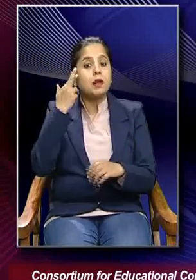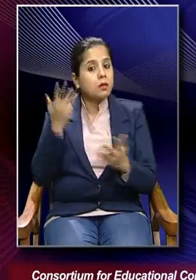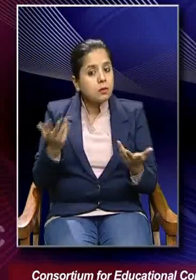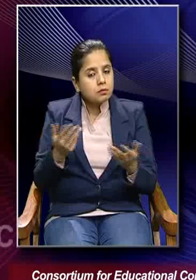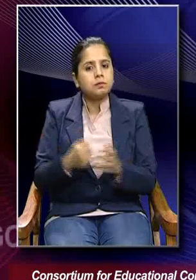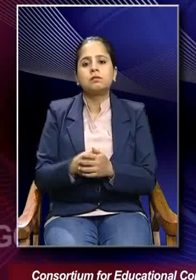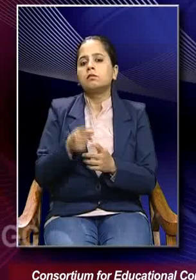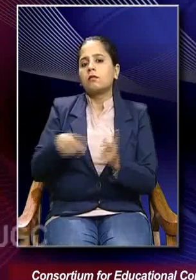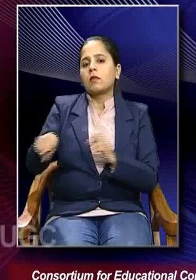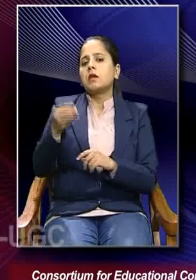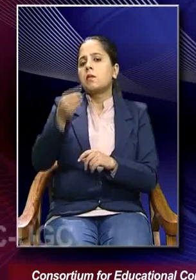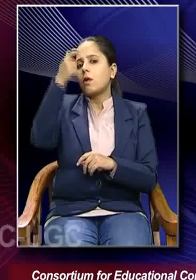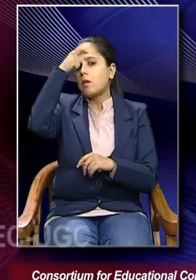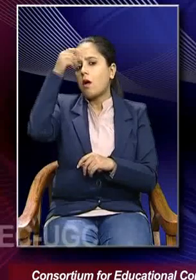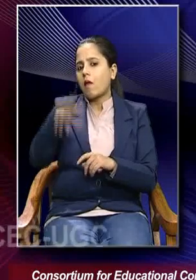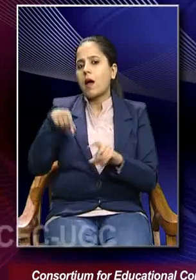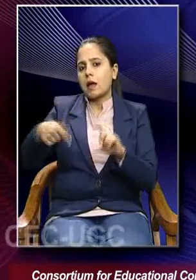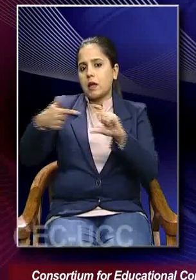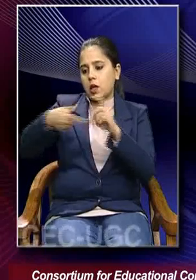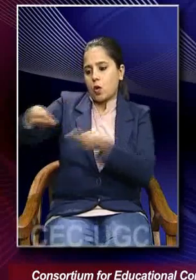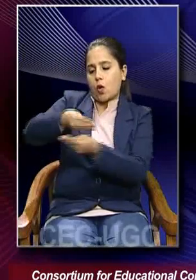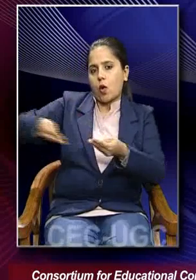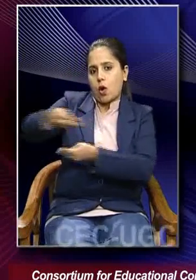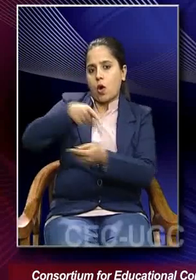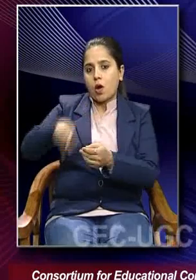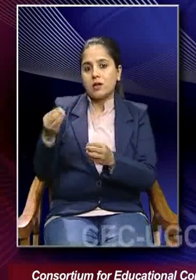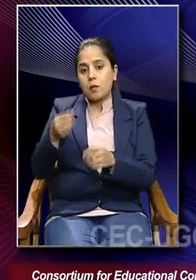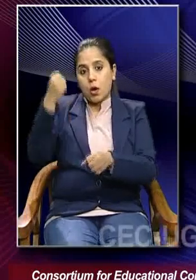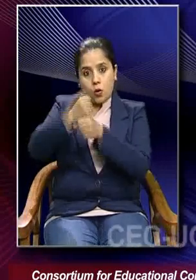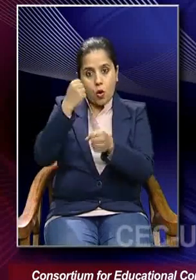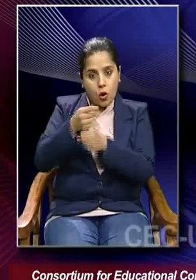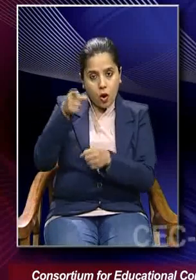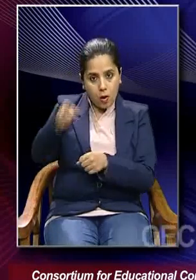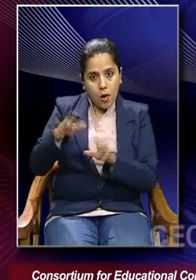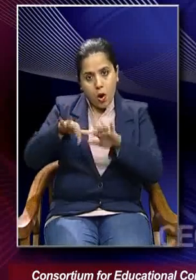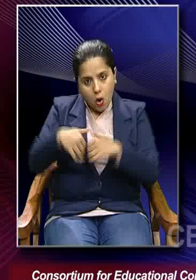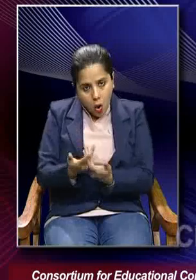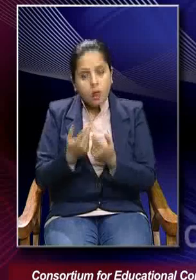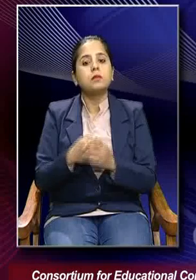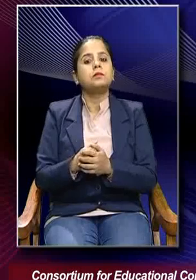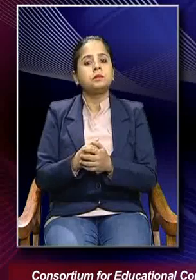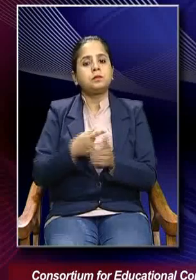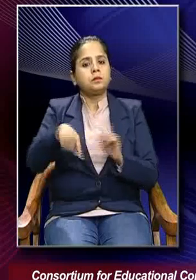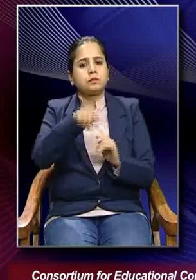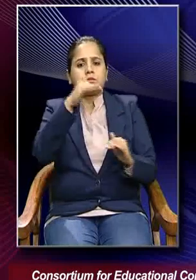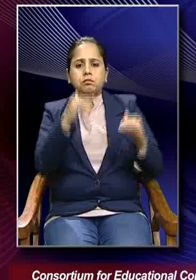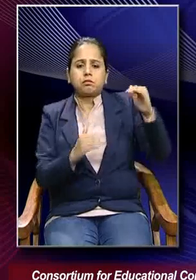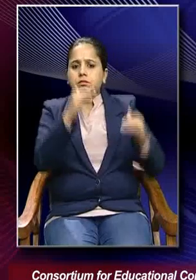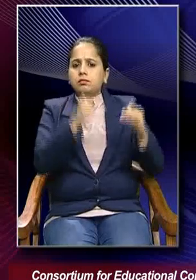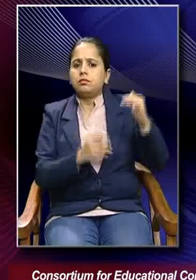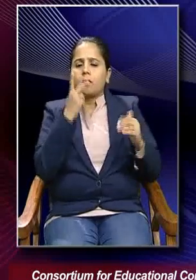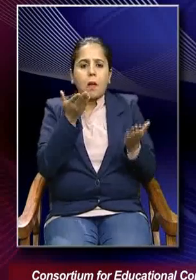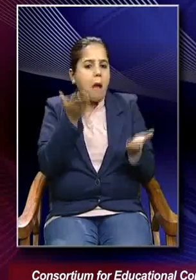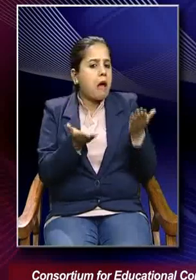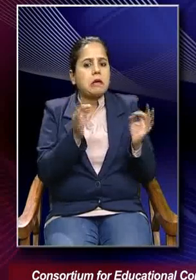is some problem with the economy, with the state, or in terms of a disbalance